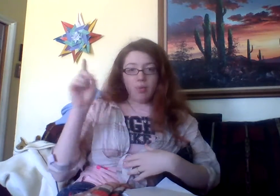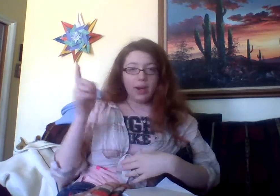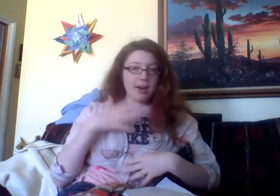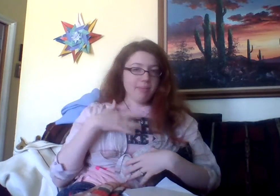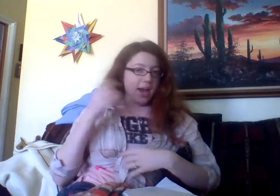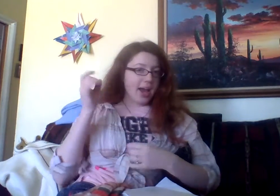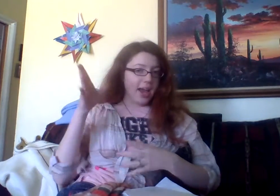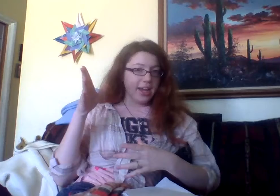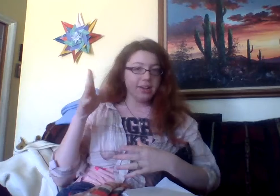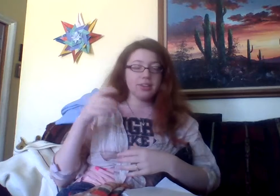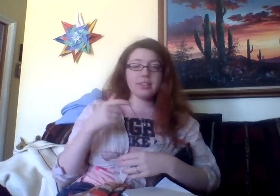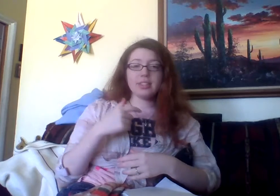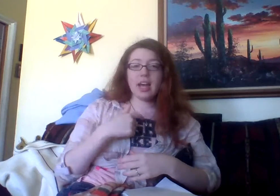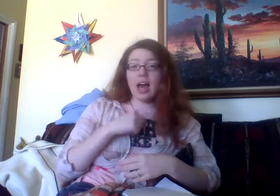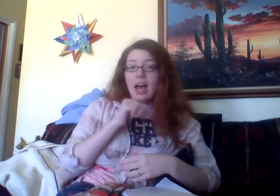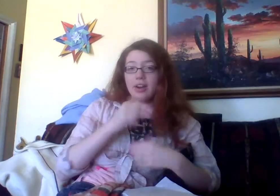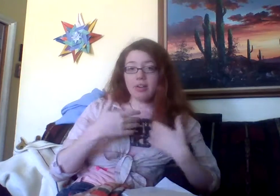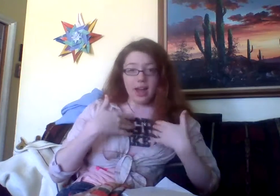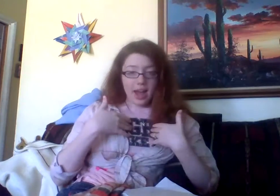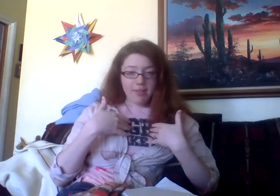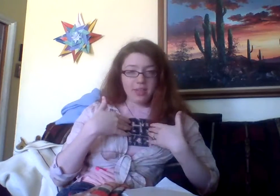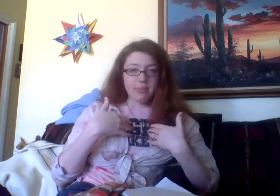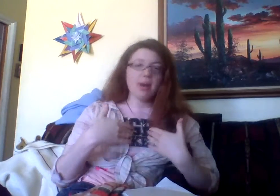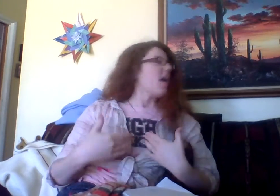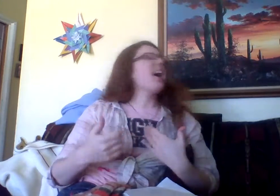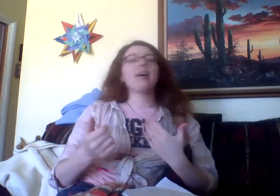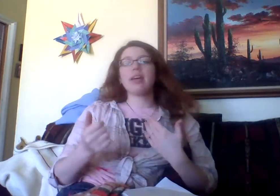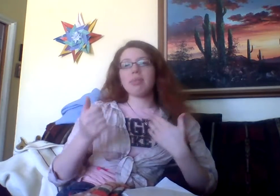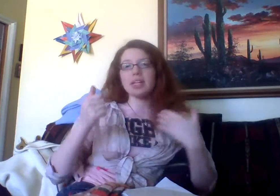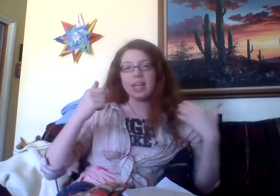And where are my haters? I don't have them. And because I